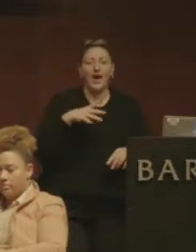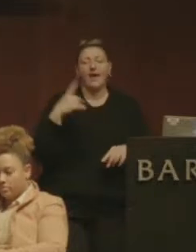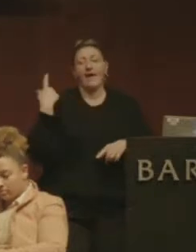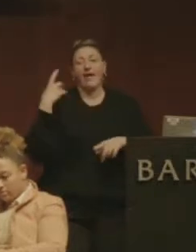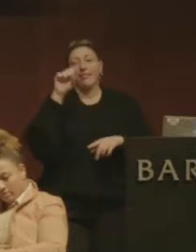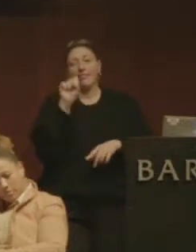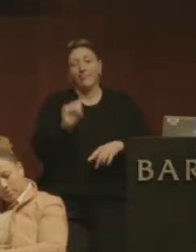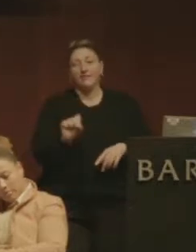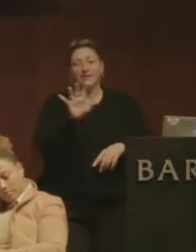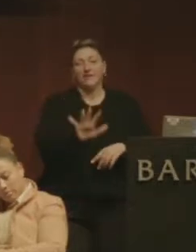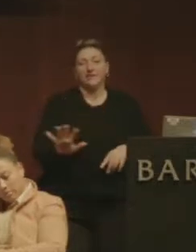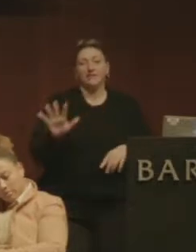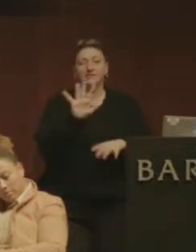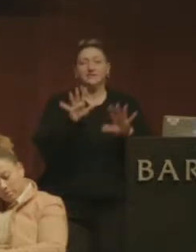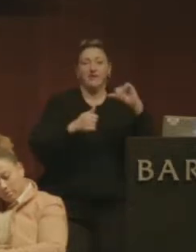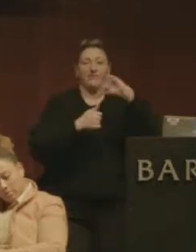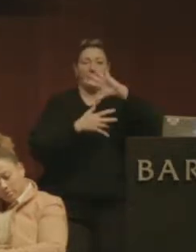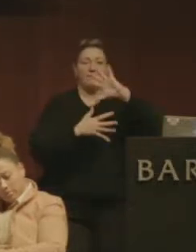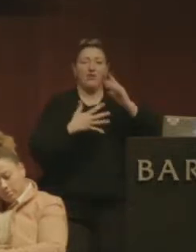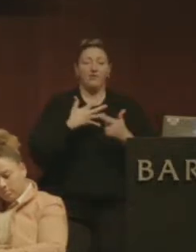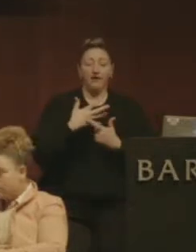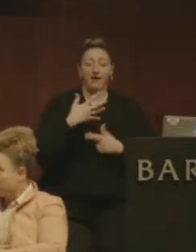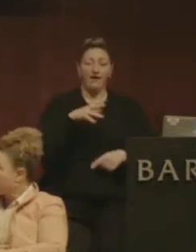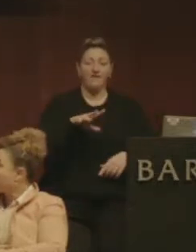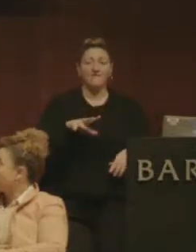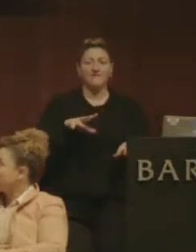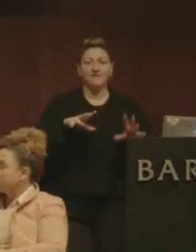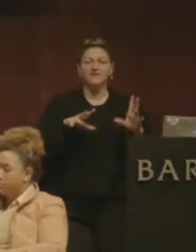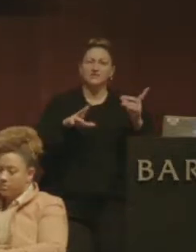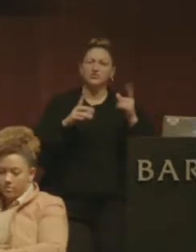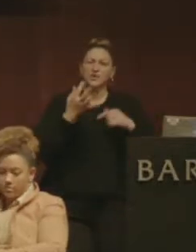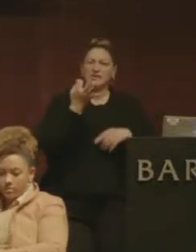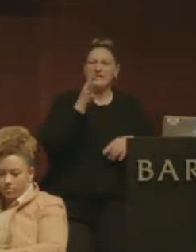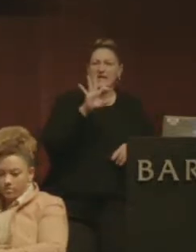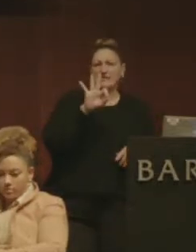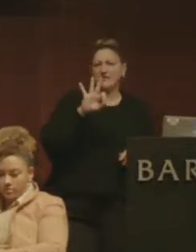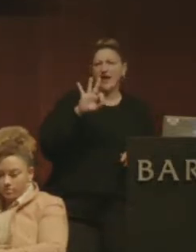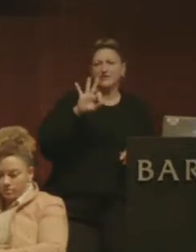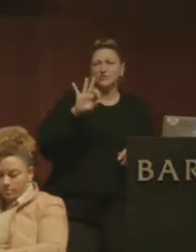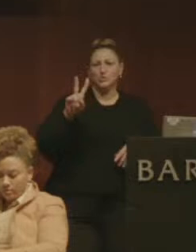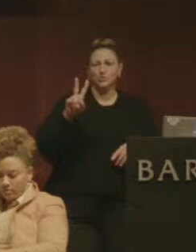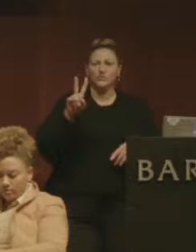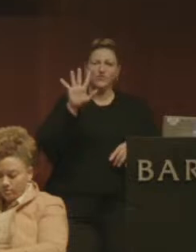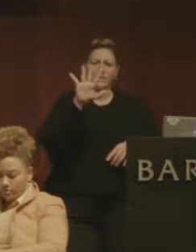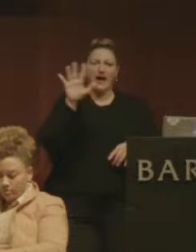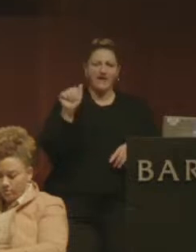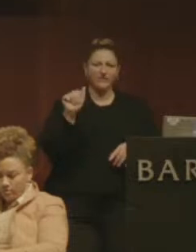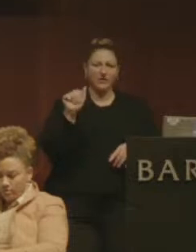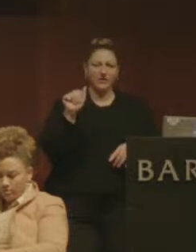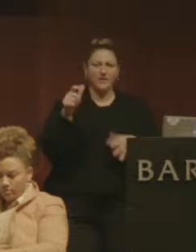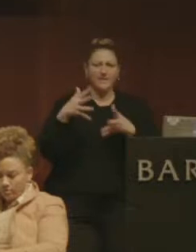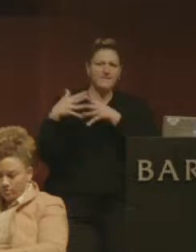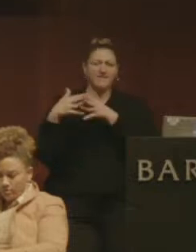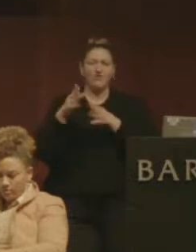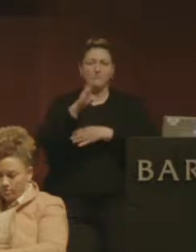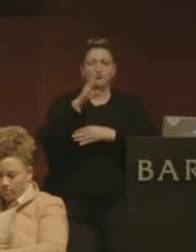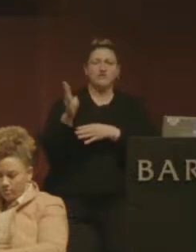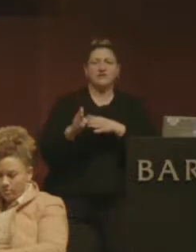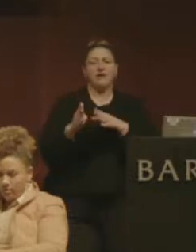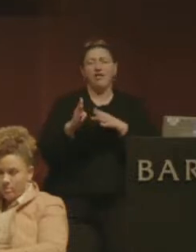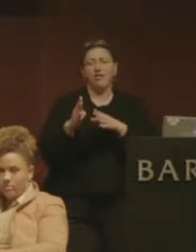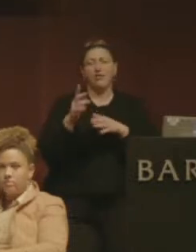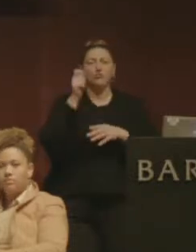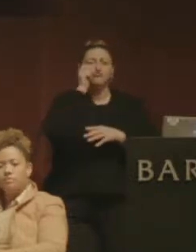and republished in David Helwig's 1992 volume, African American Perspectives on Brazil's Racial